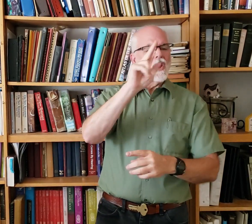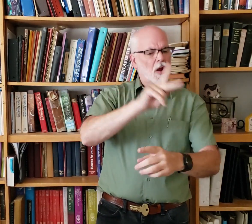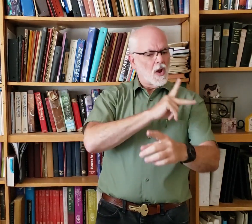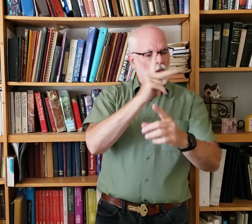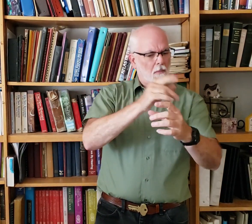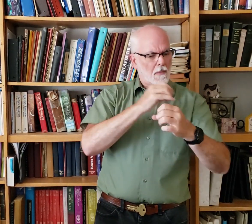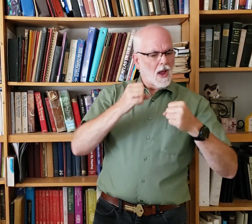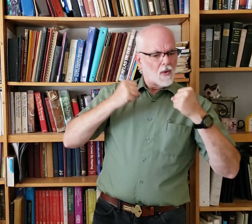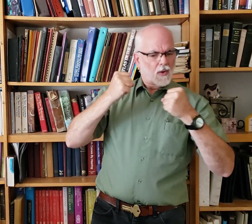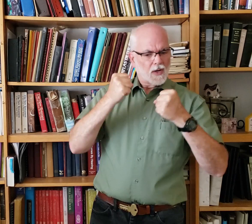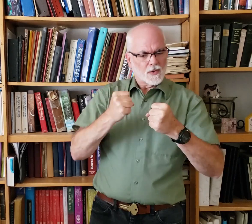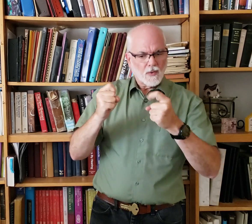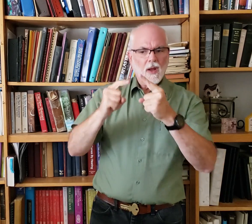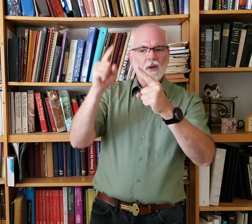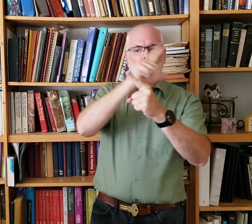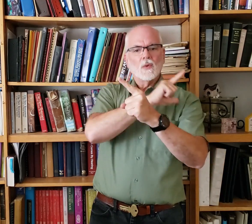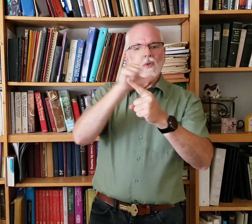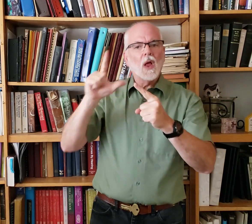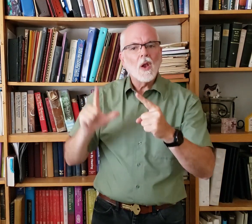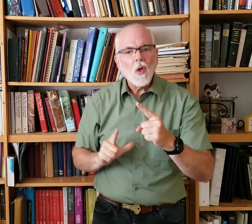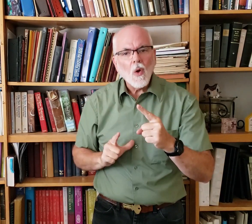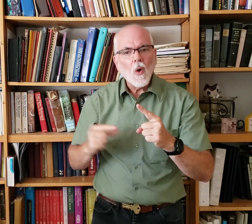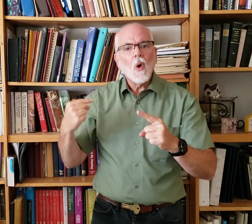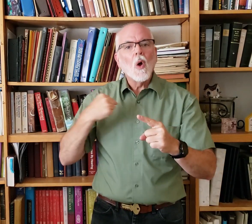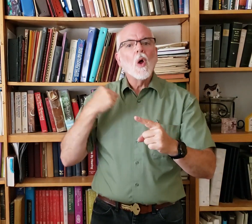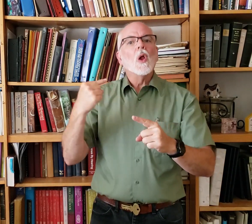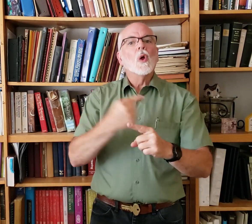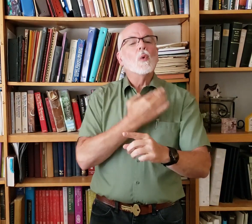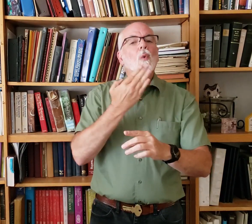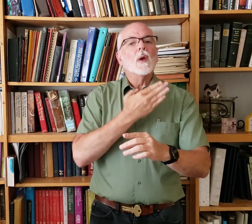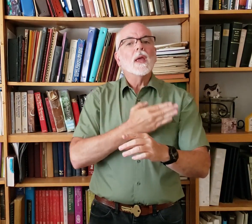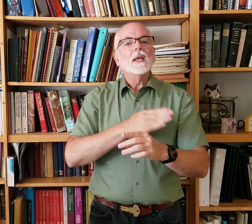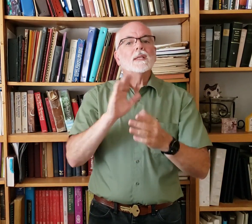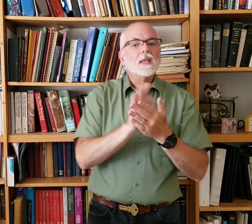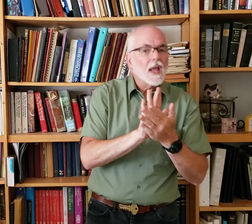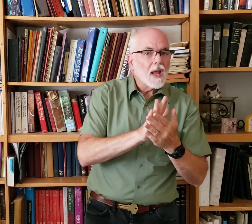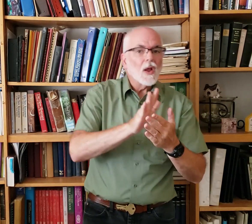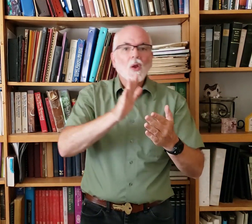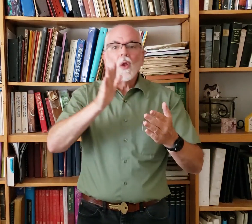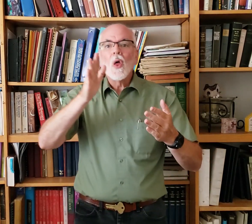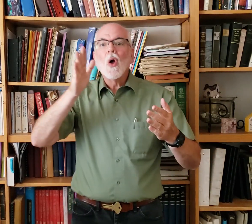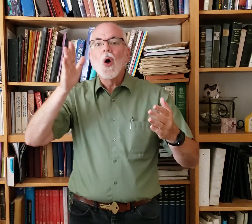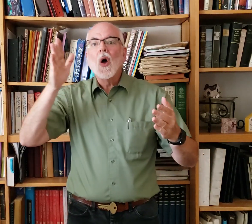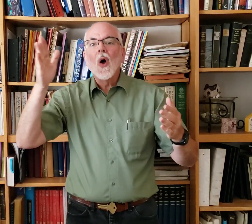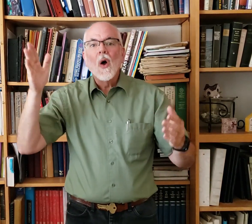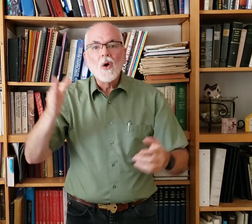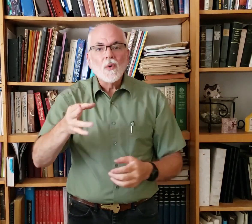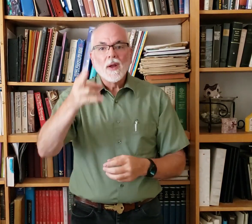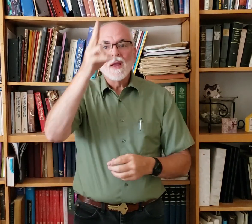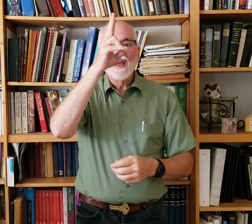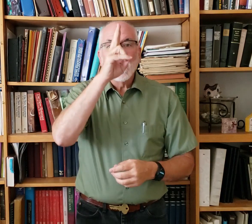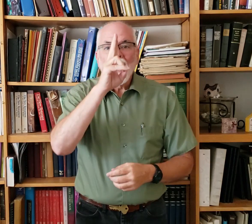honor, power and strength to the Lord. We sing glory,